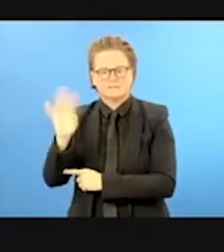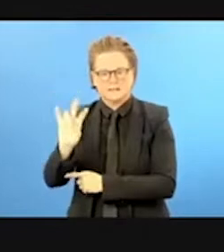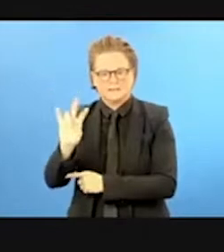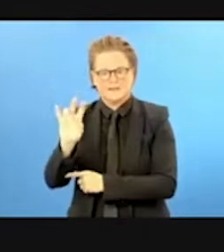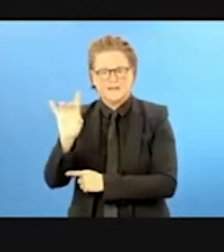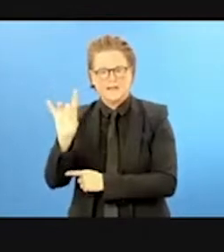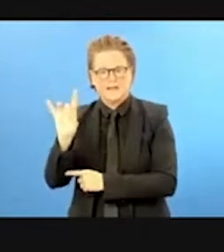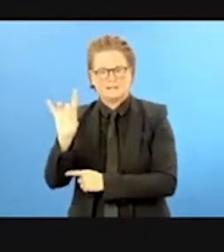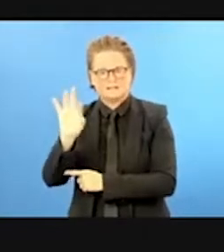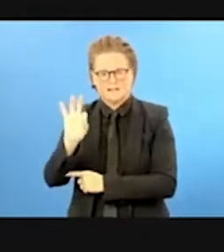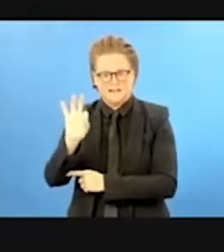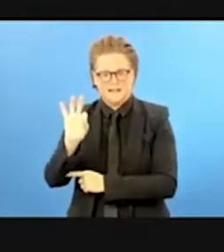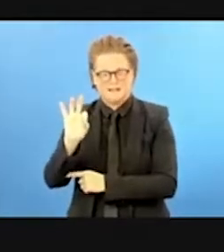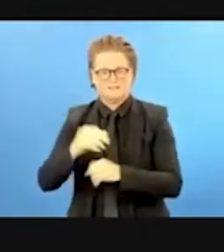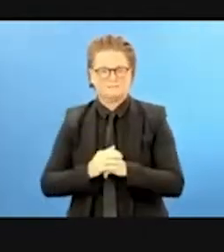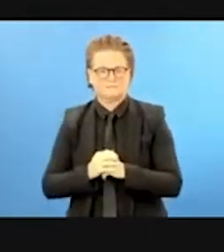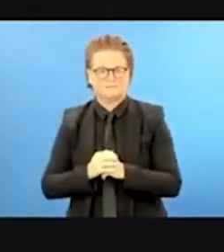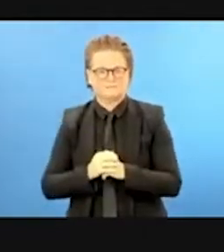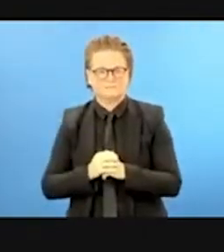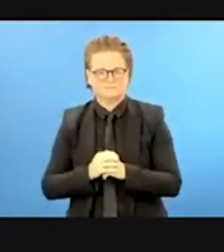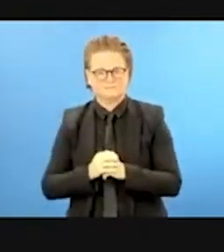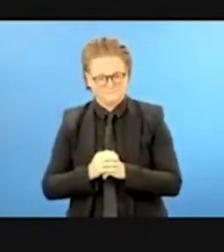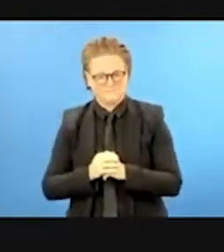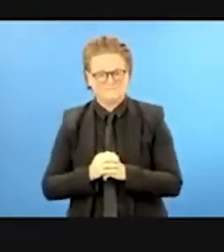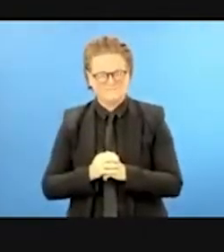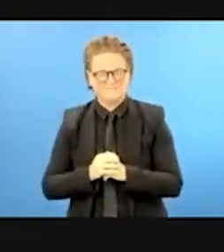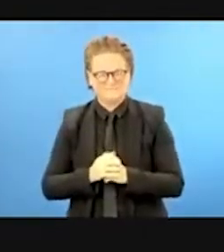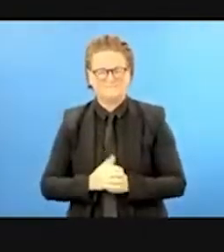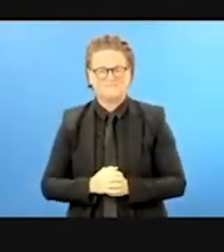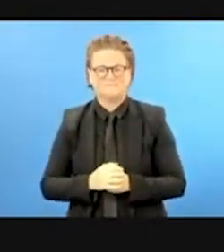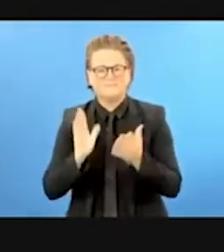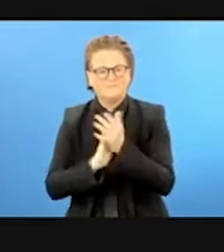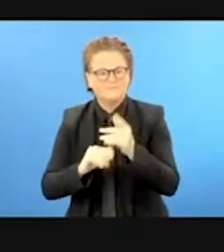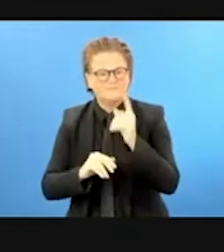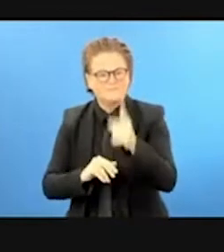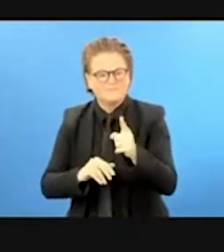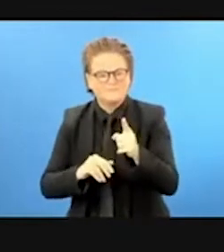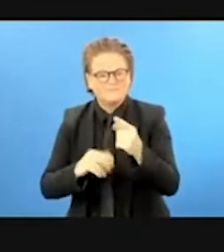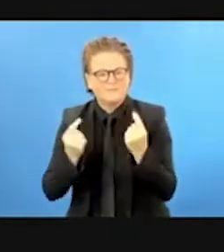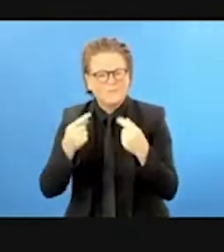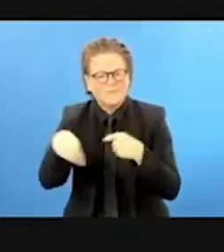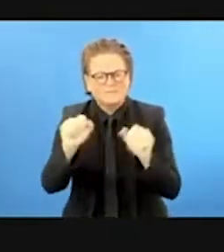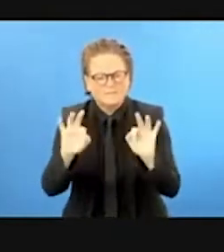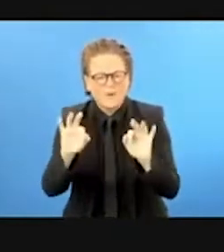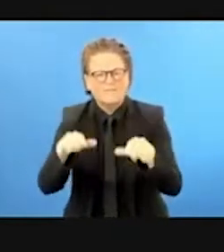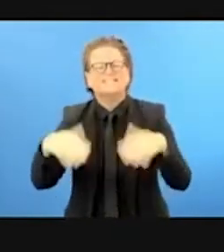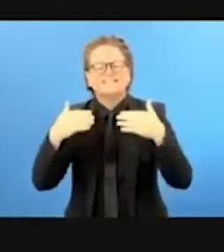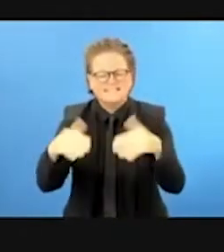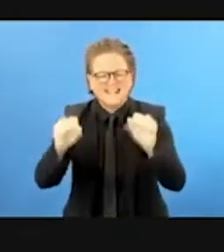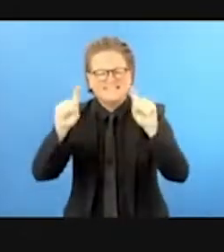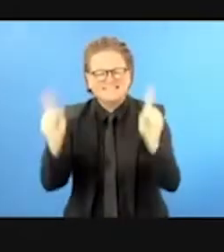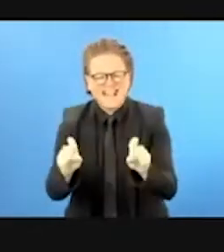Get tested, San Francisco. You can save lives and stop the spread of COVID-19 by getting tested through your healthcare